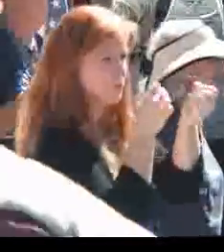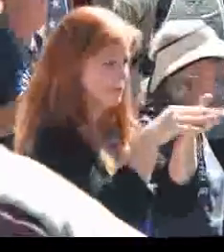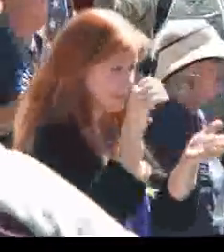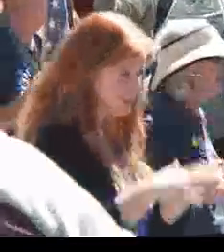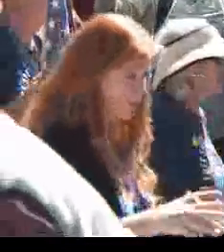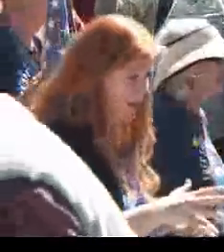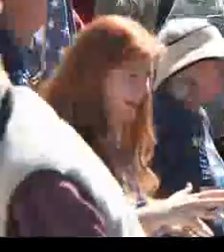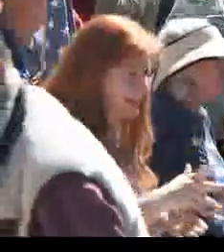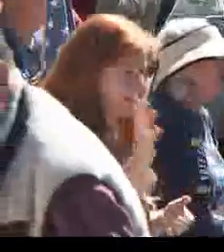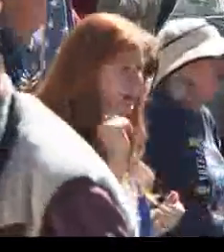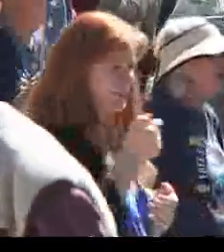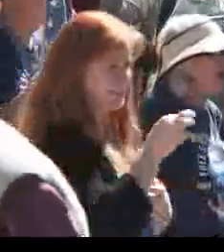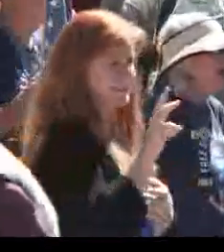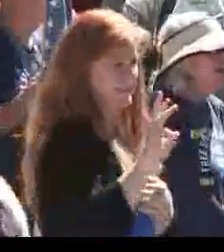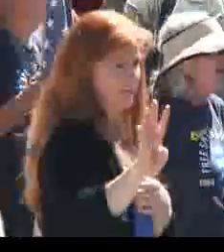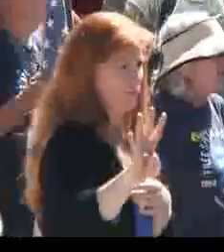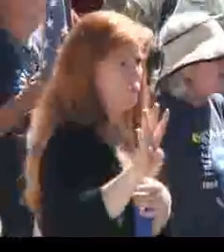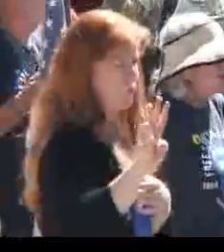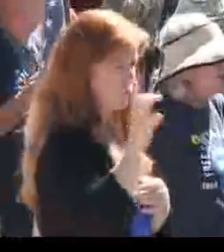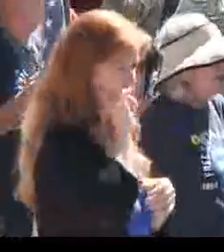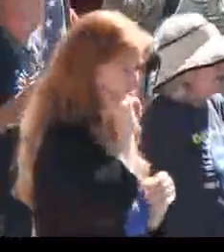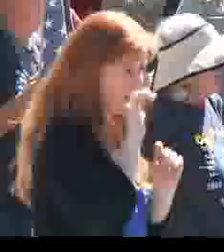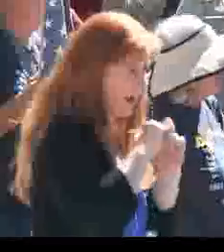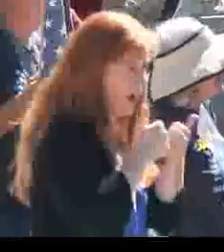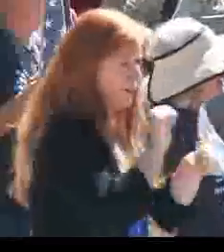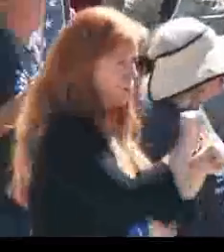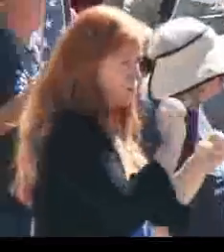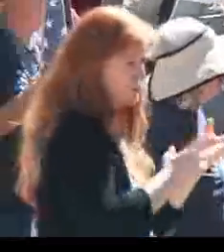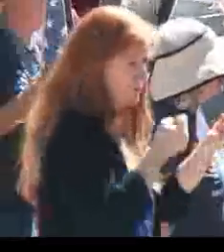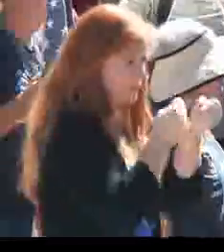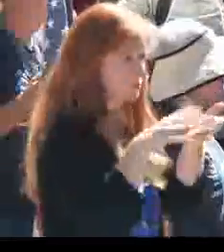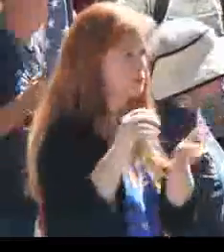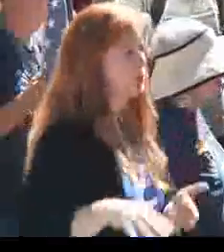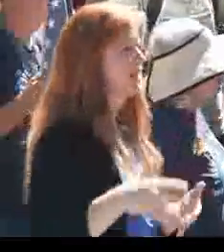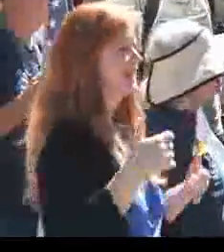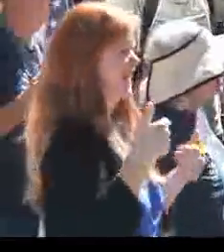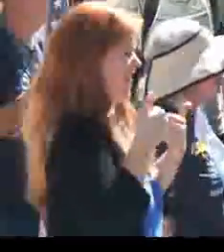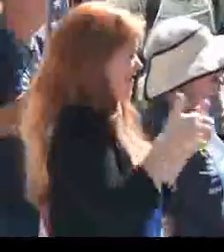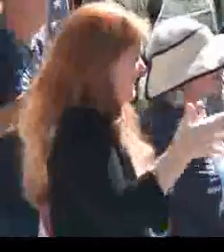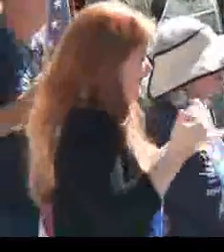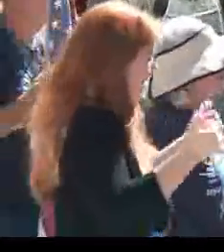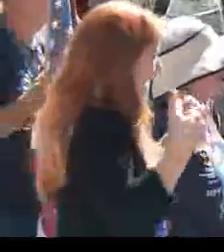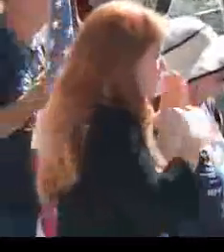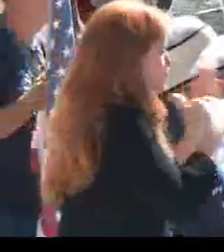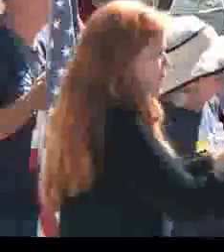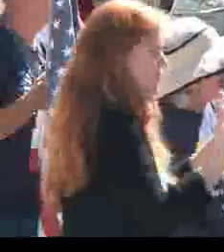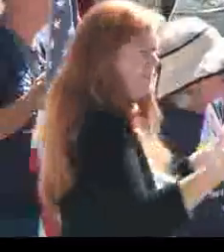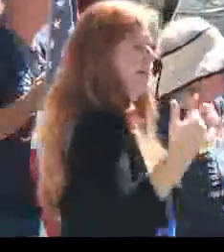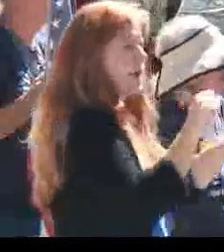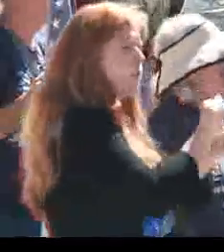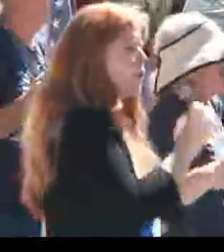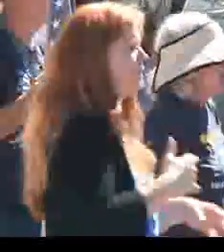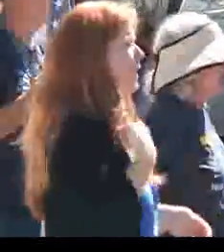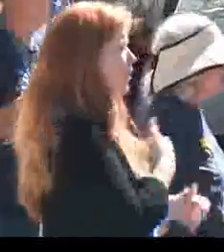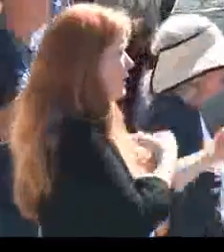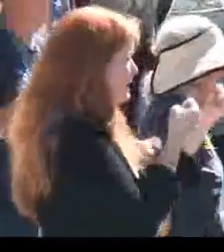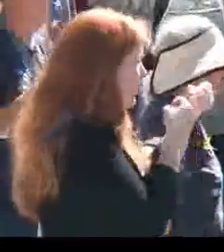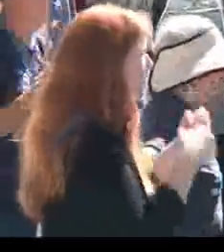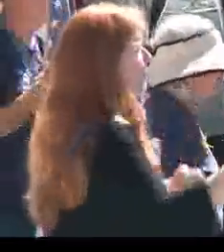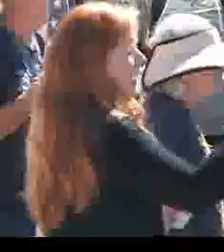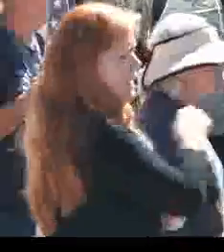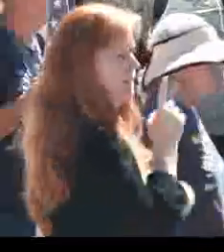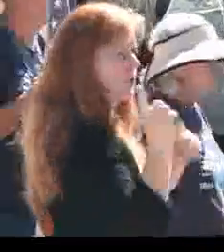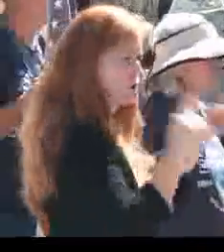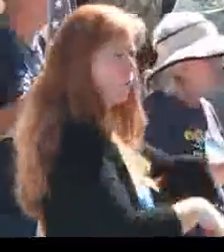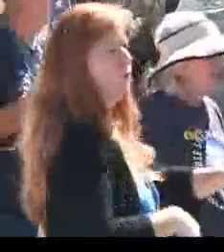in 1964. Let's show today's workers that we support them. Come to